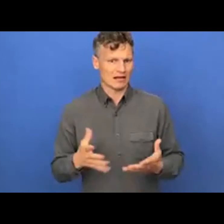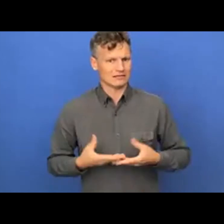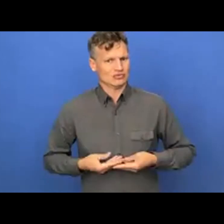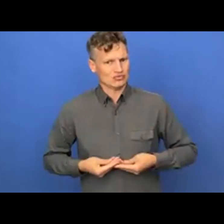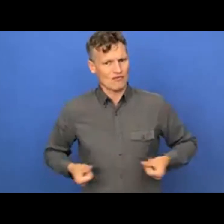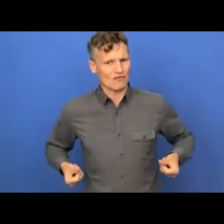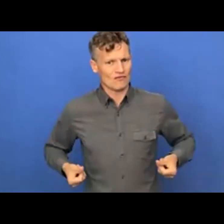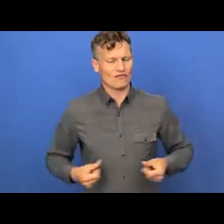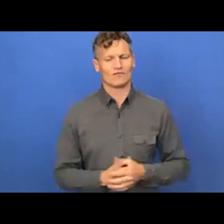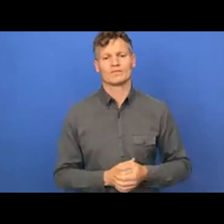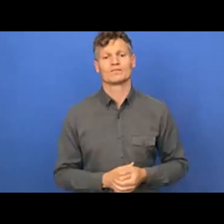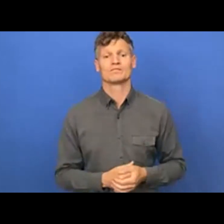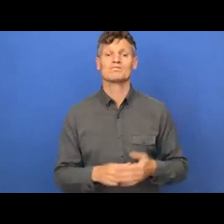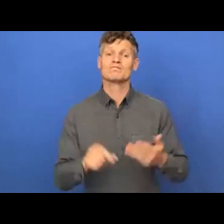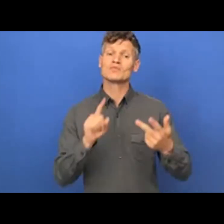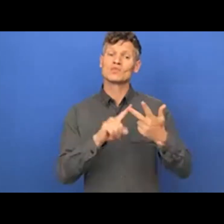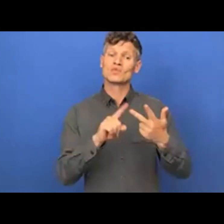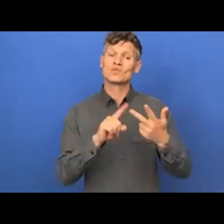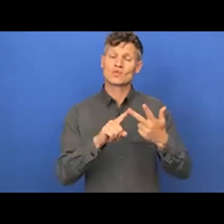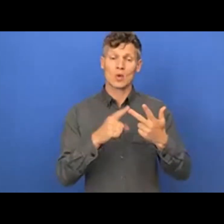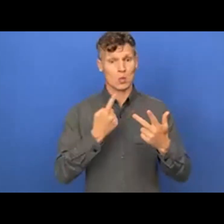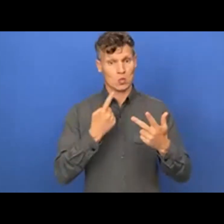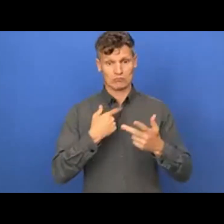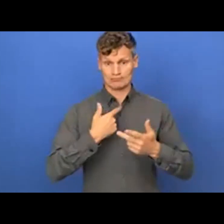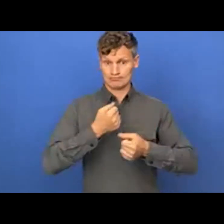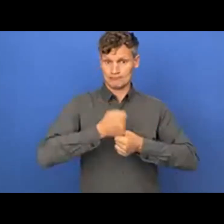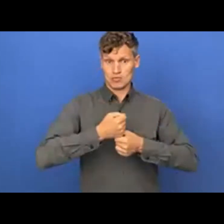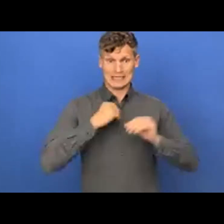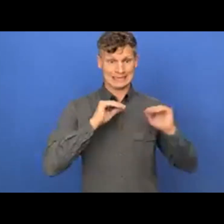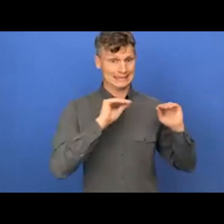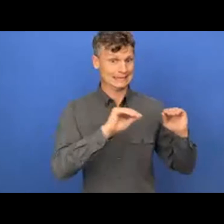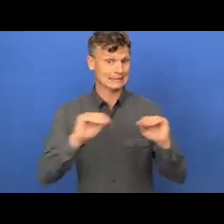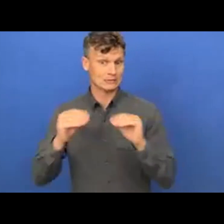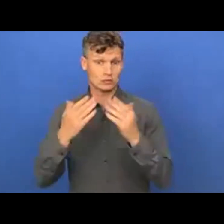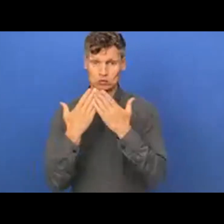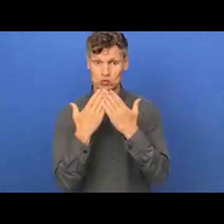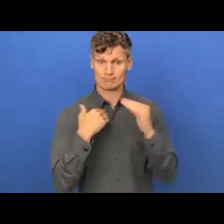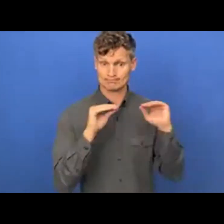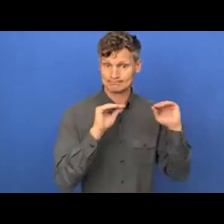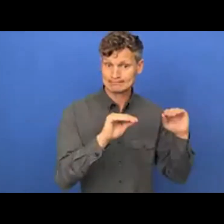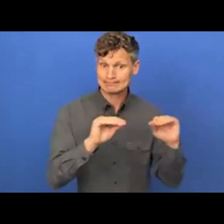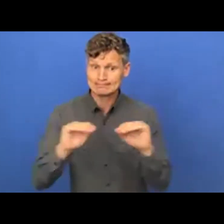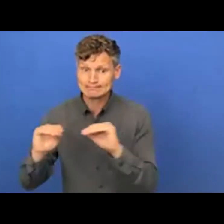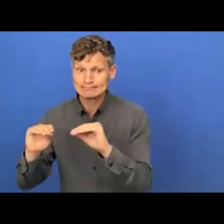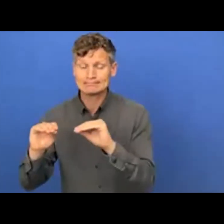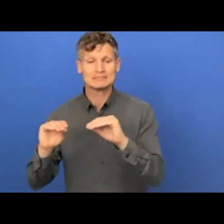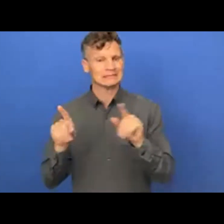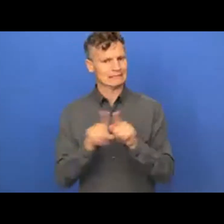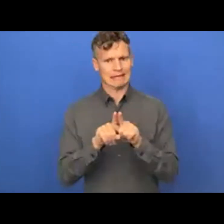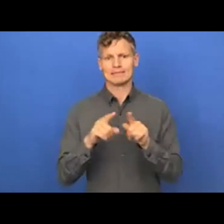the role of teachers. Here, we've talked about this as well. I've also done work on this